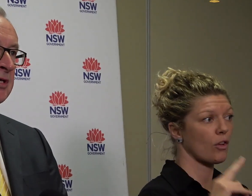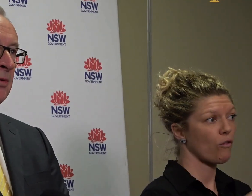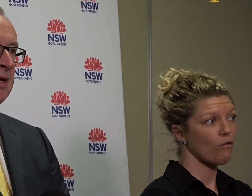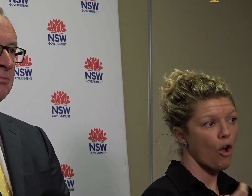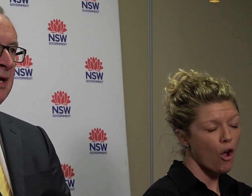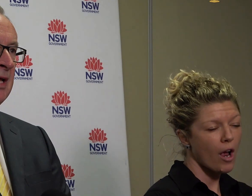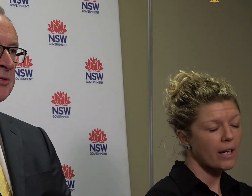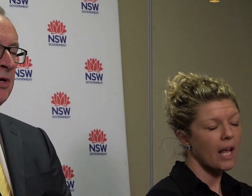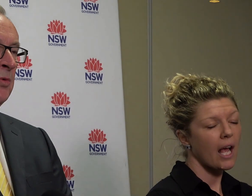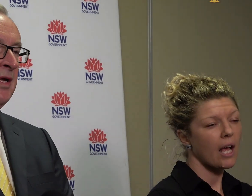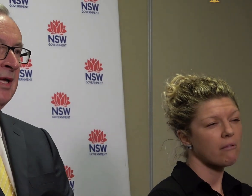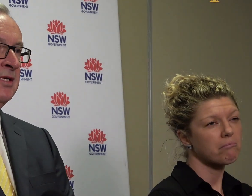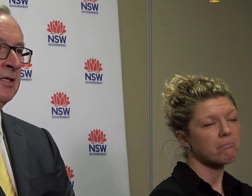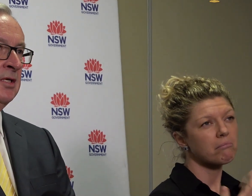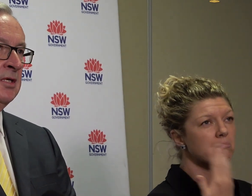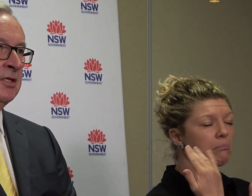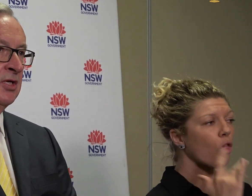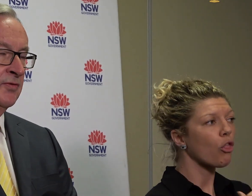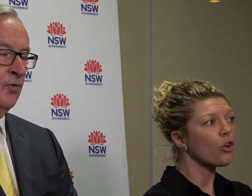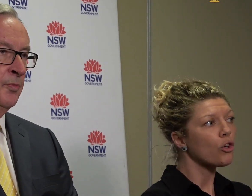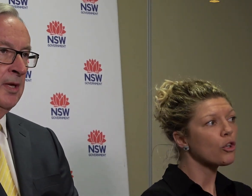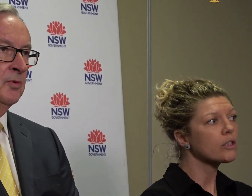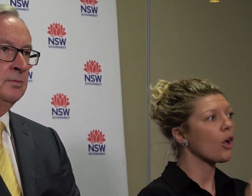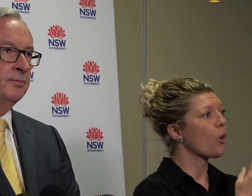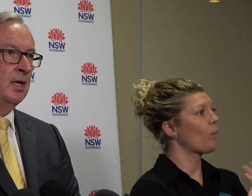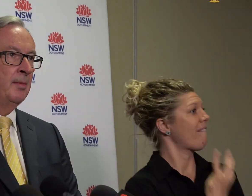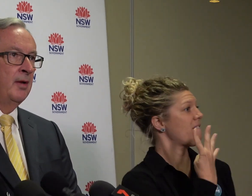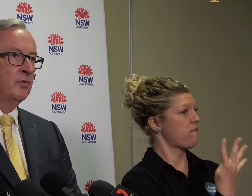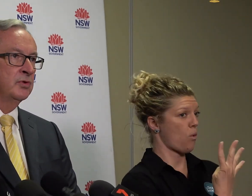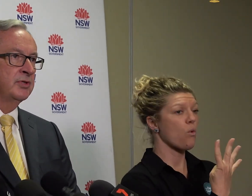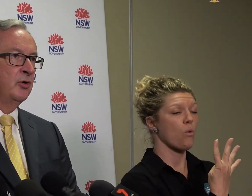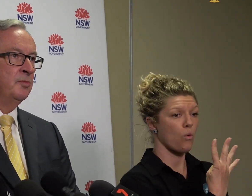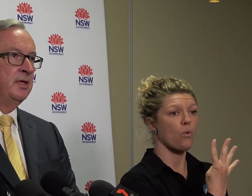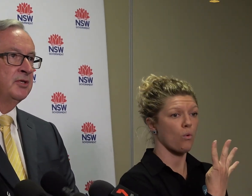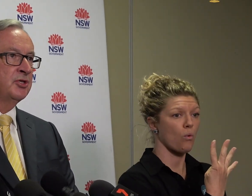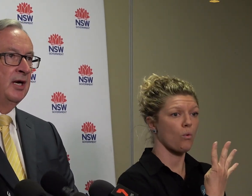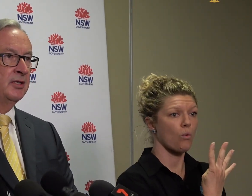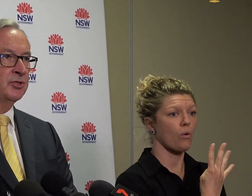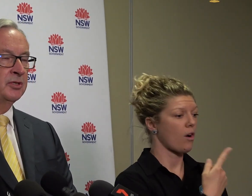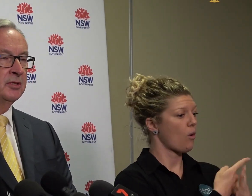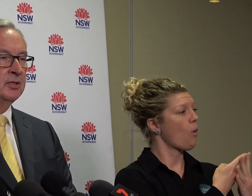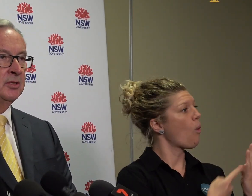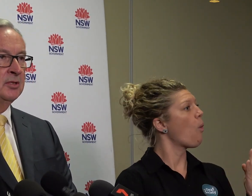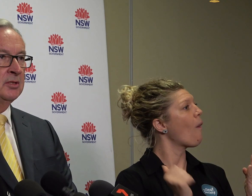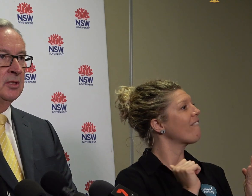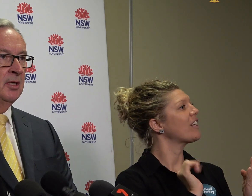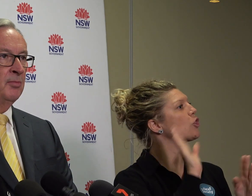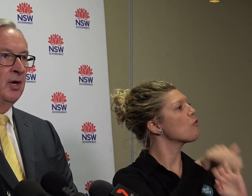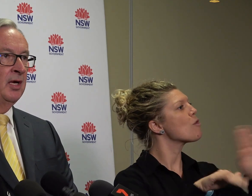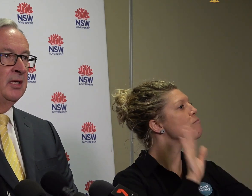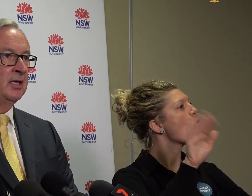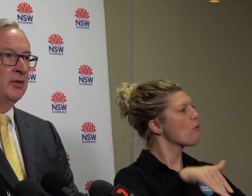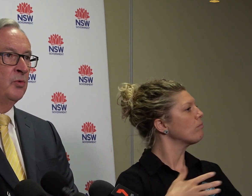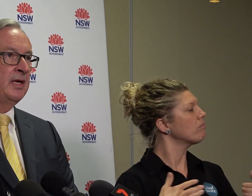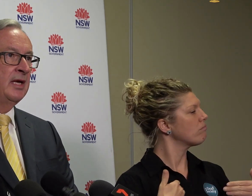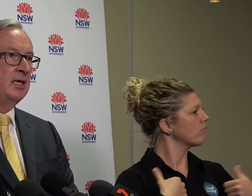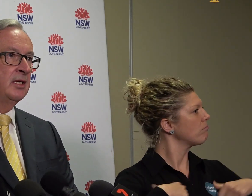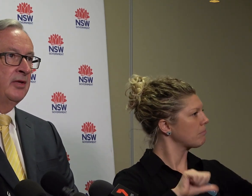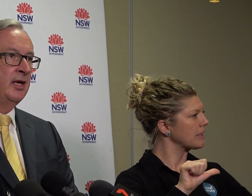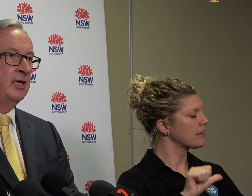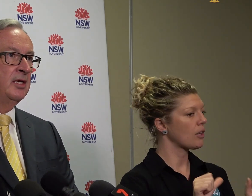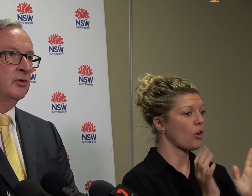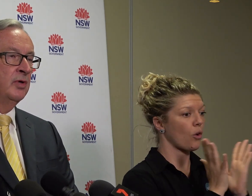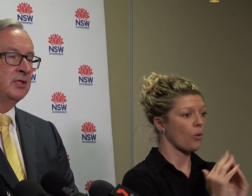or Thursday, late last week, we had just 4 people, and of course they all been discharged. By the